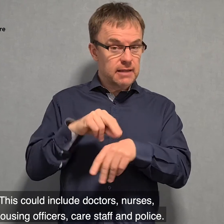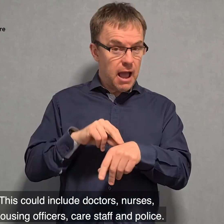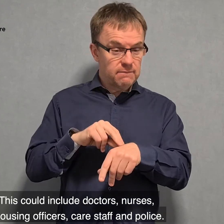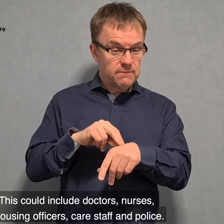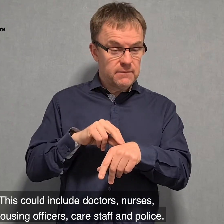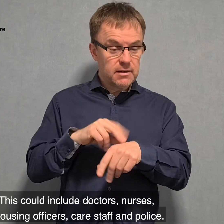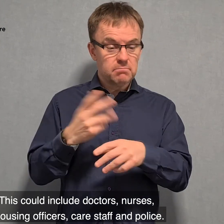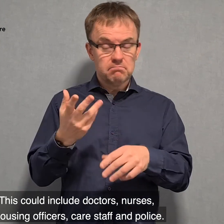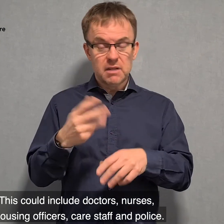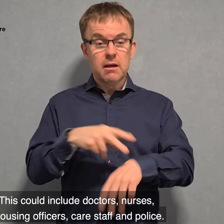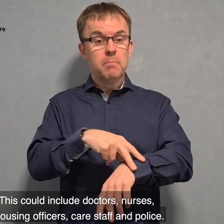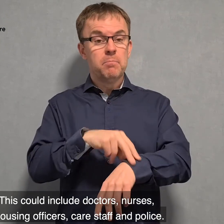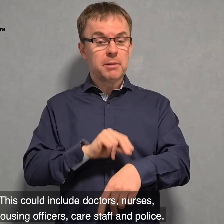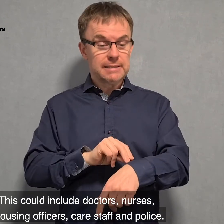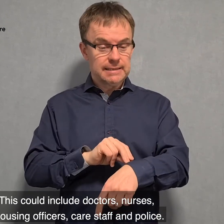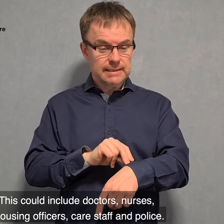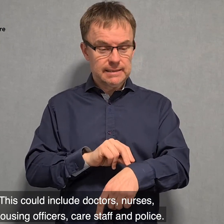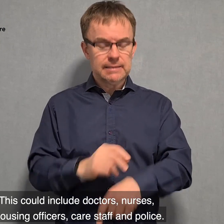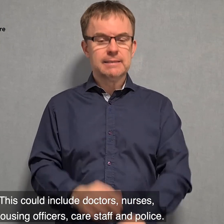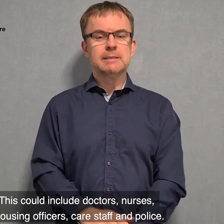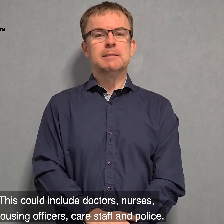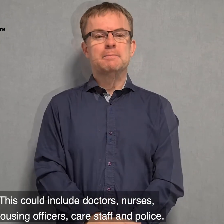staff, and police.